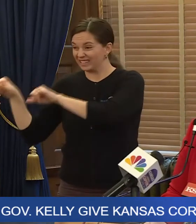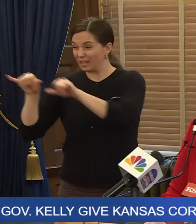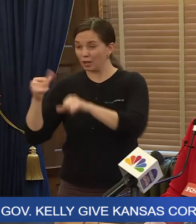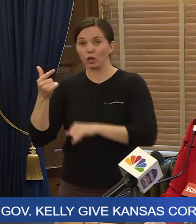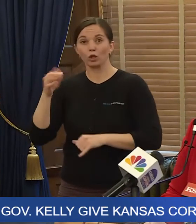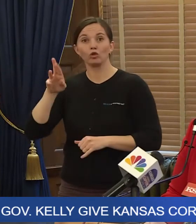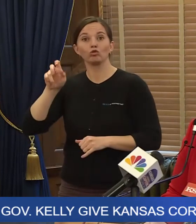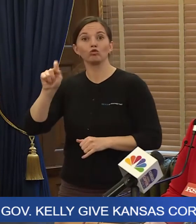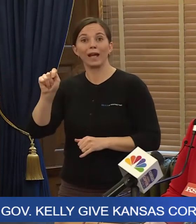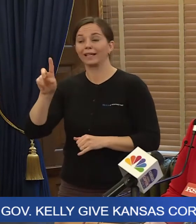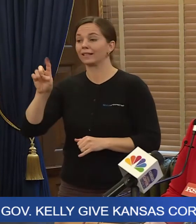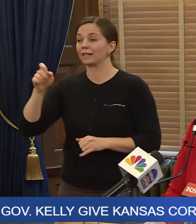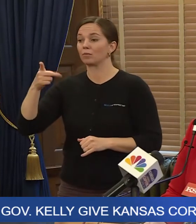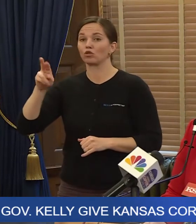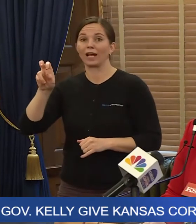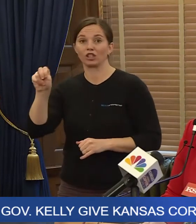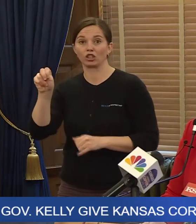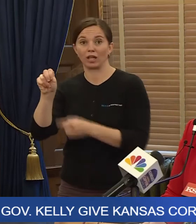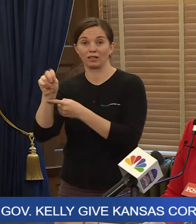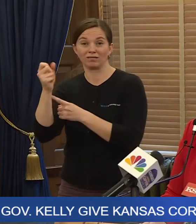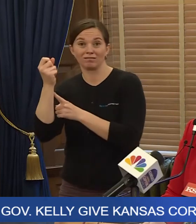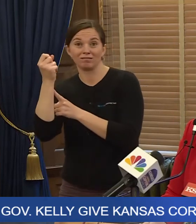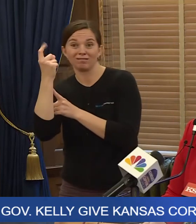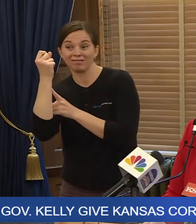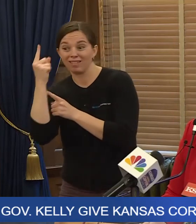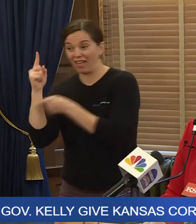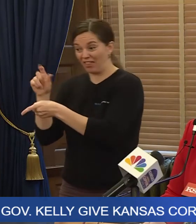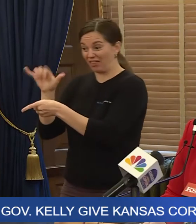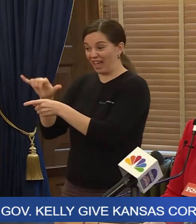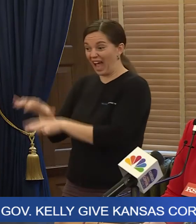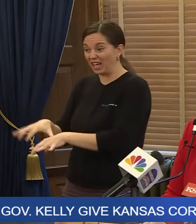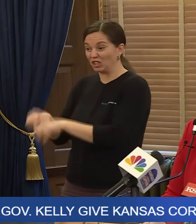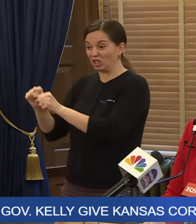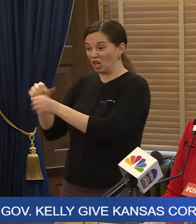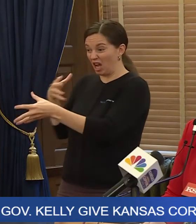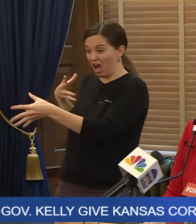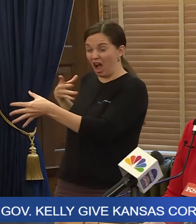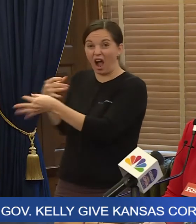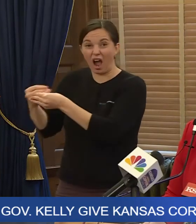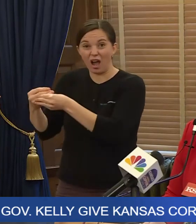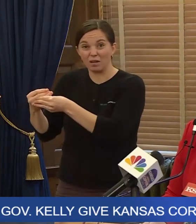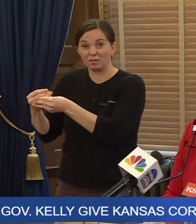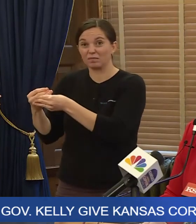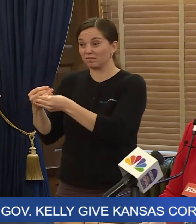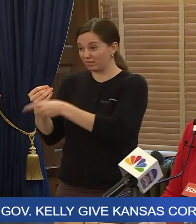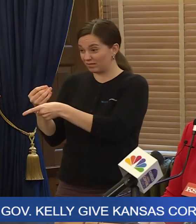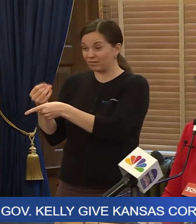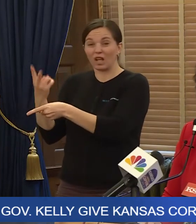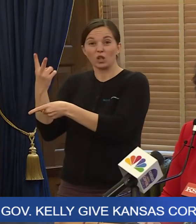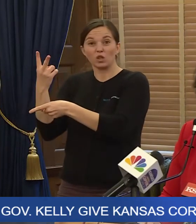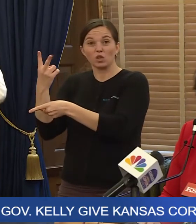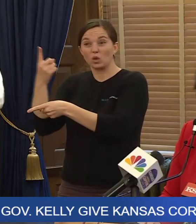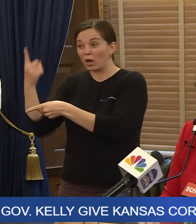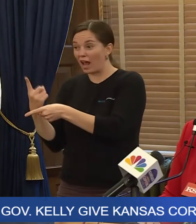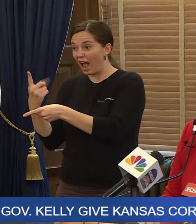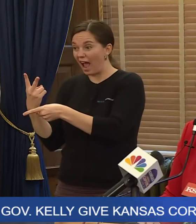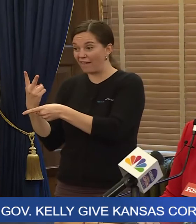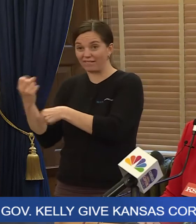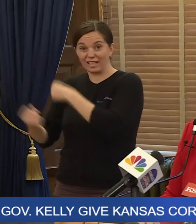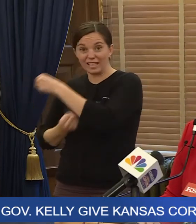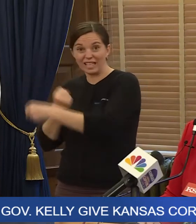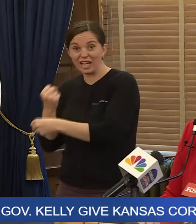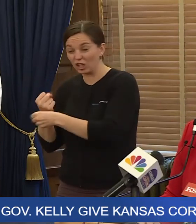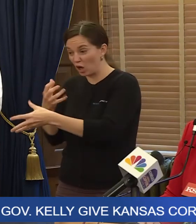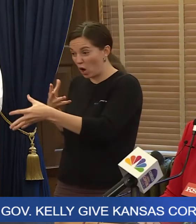Depression. It is occurring at a much greater speed, and it took the Great Depression about 2.5 years to